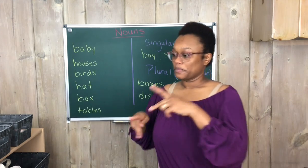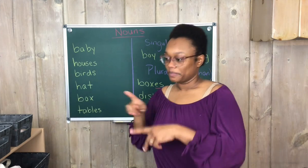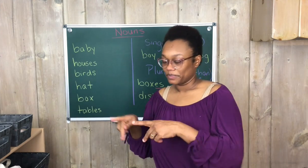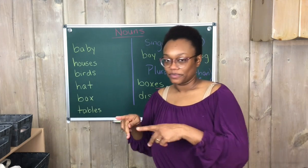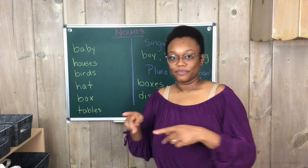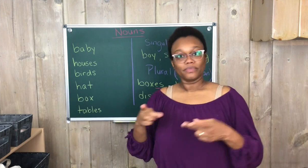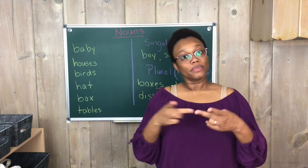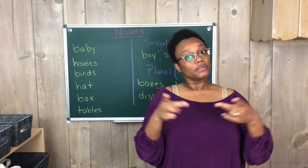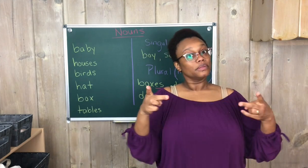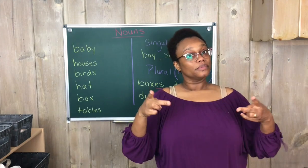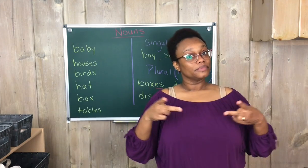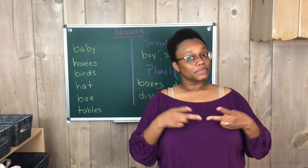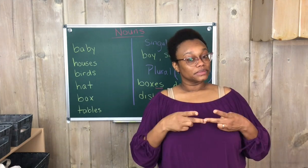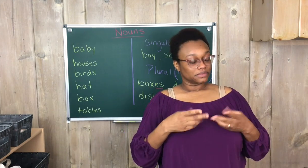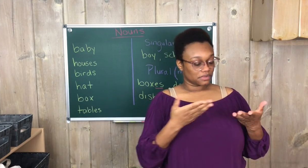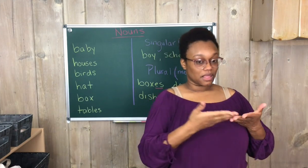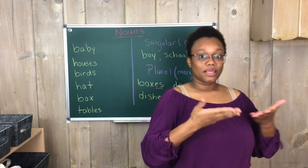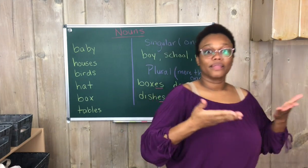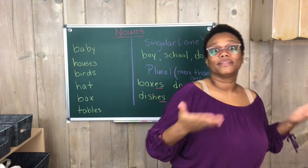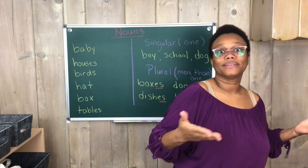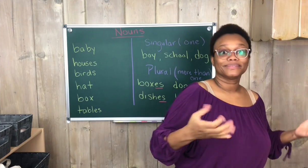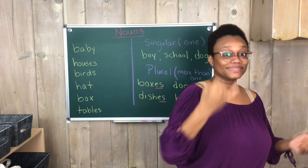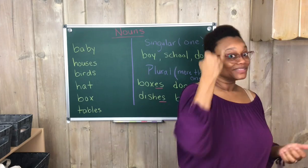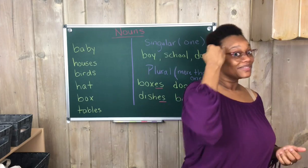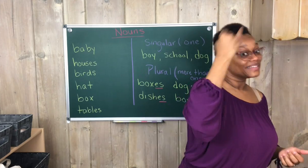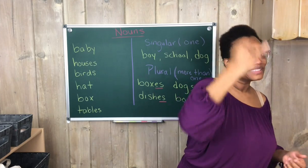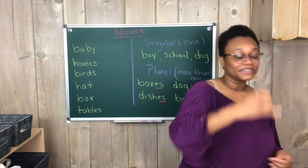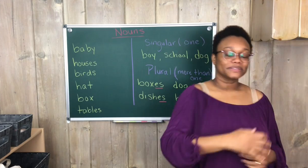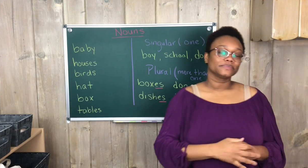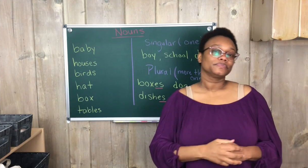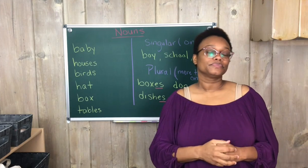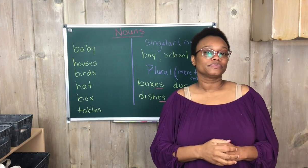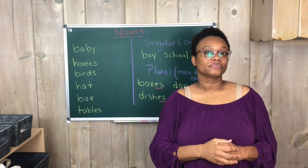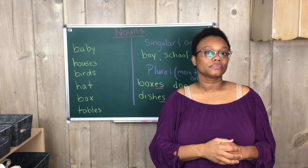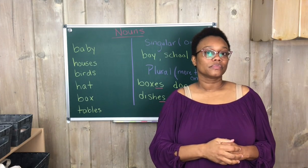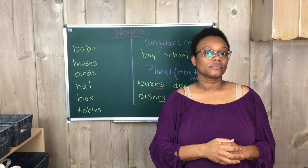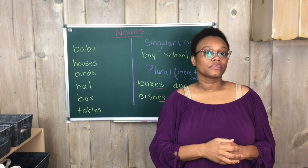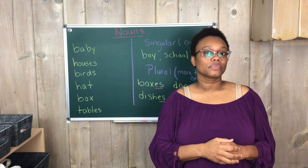Nouns are people, places, things, and ideas.